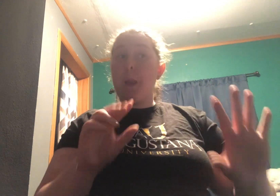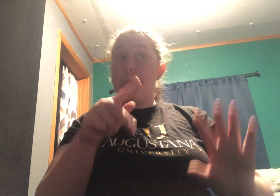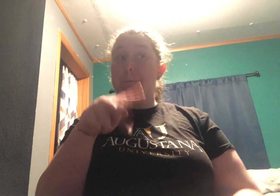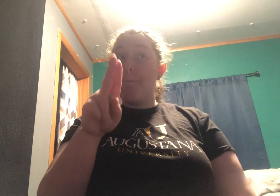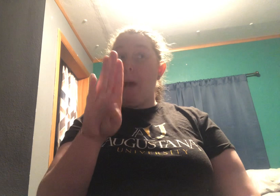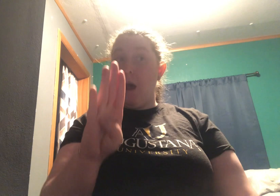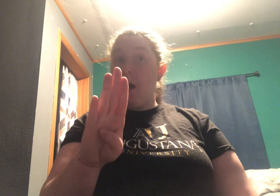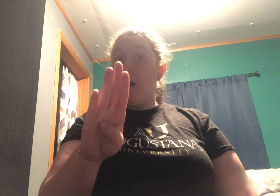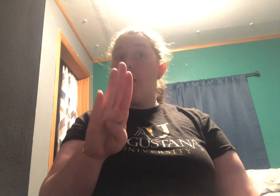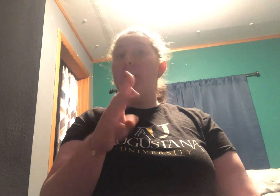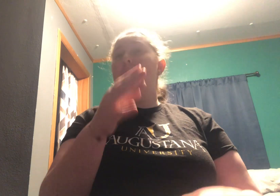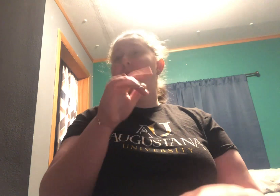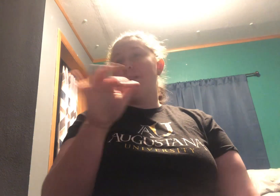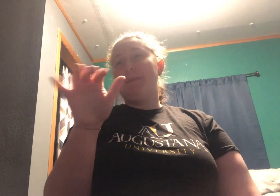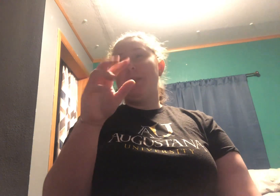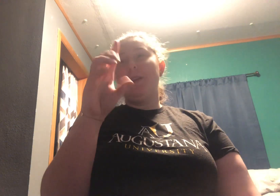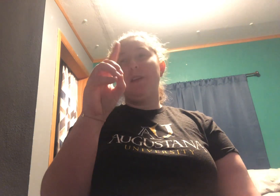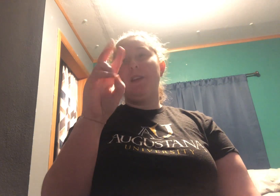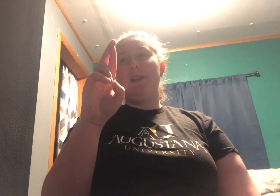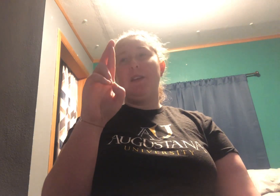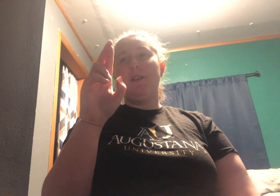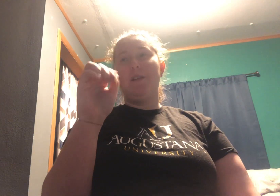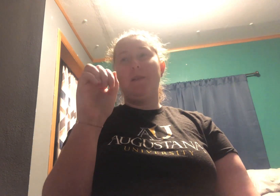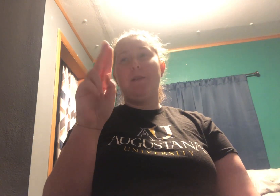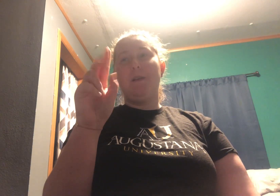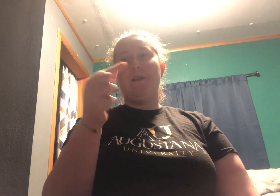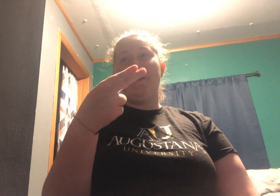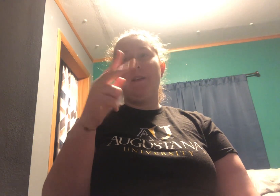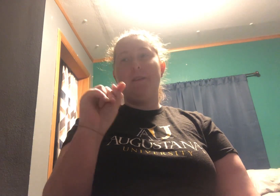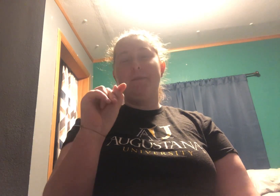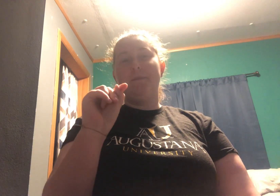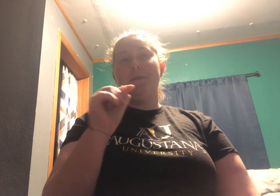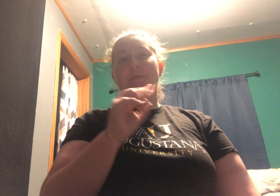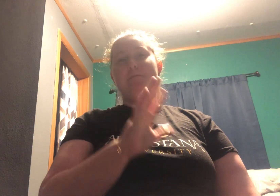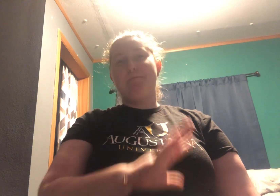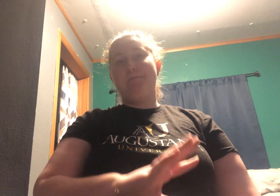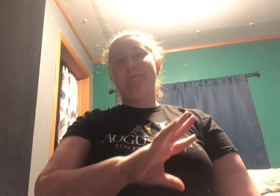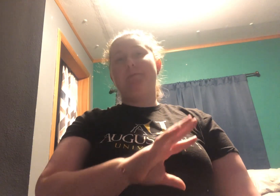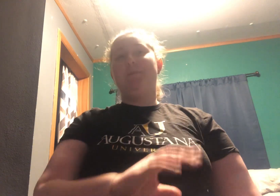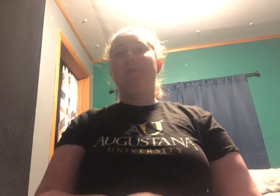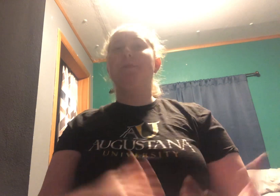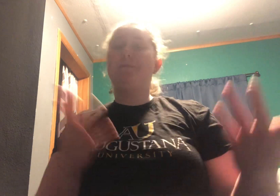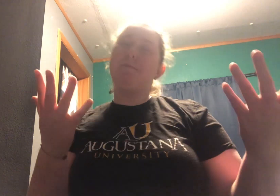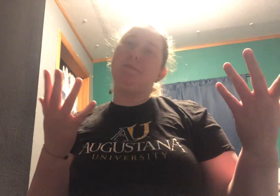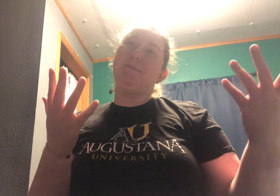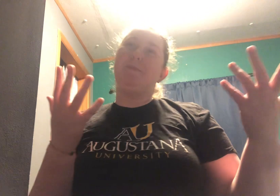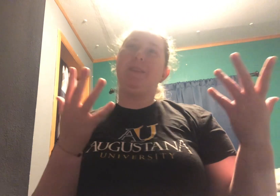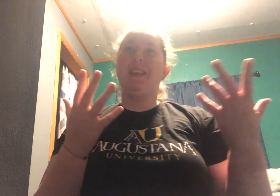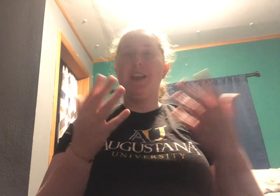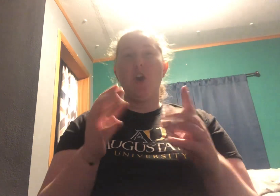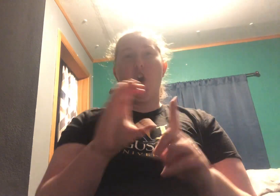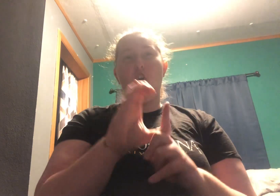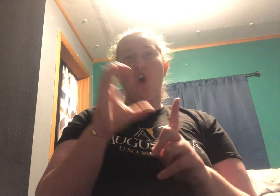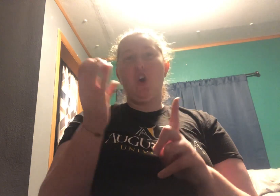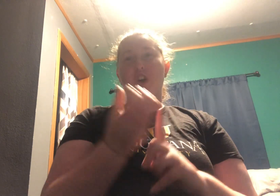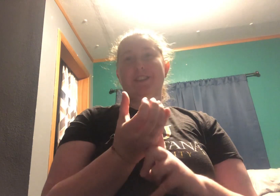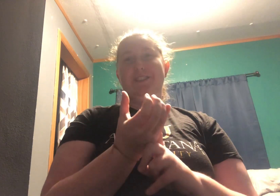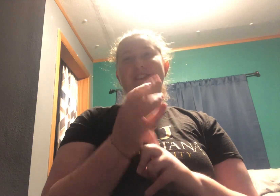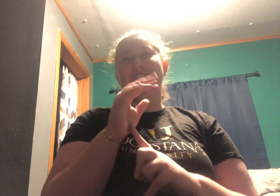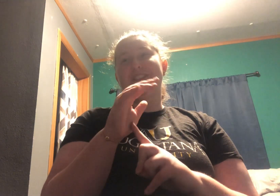like this, but I think it might be spelled with a GH. Okay, so that's your culture, your different spelling tip